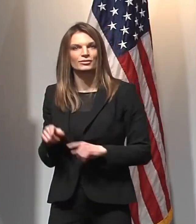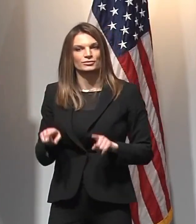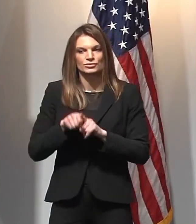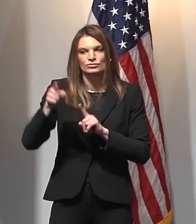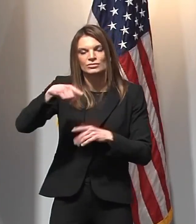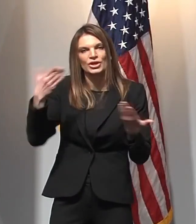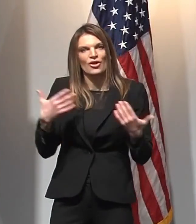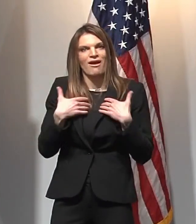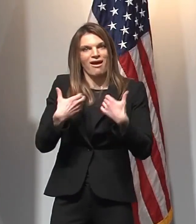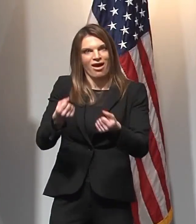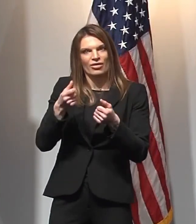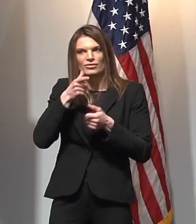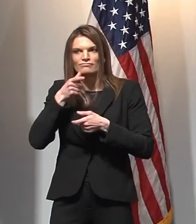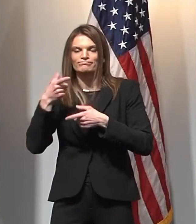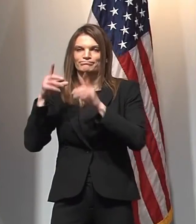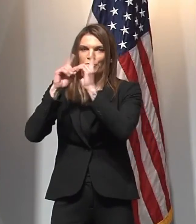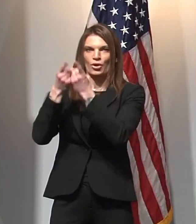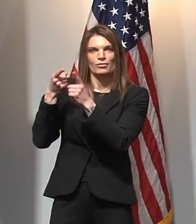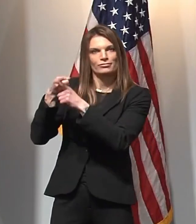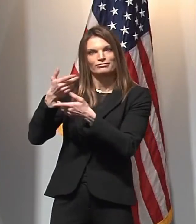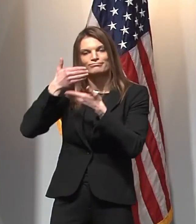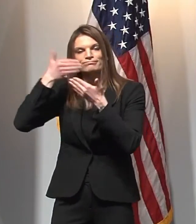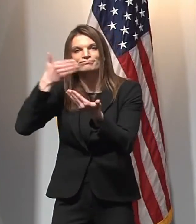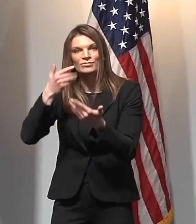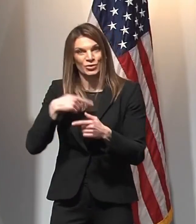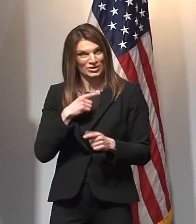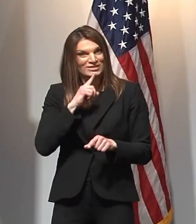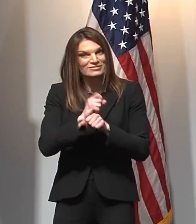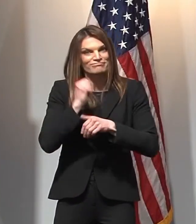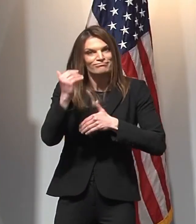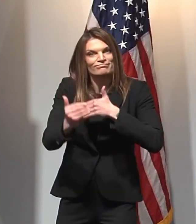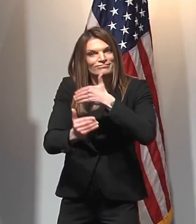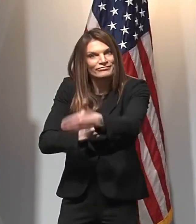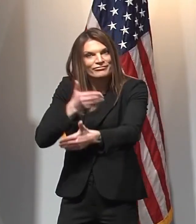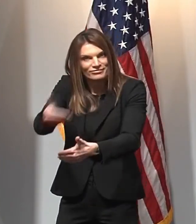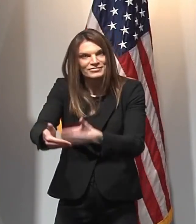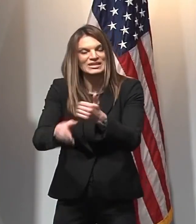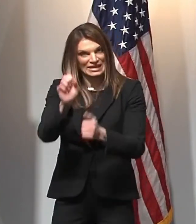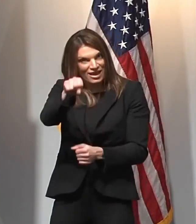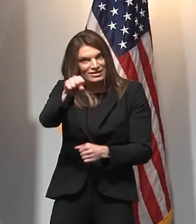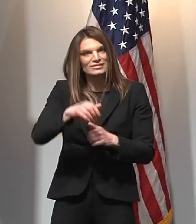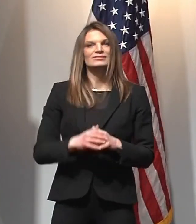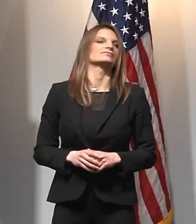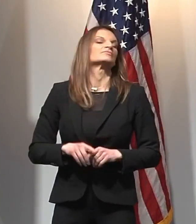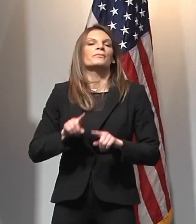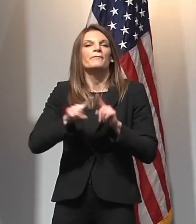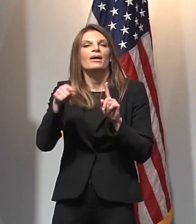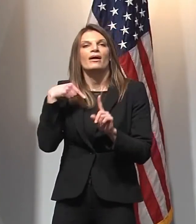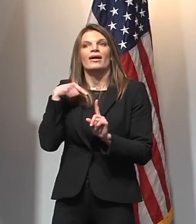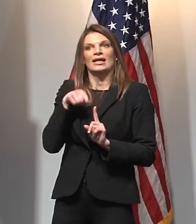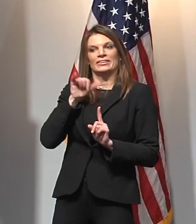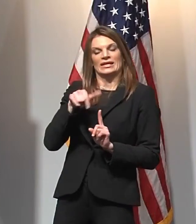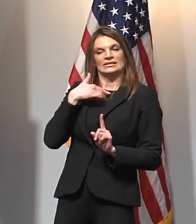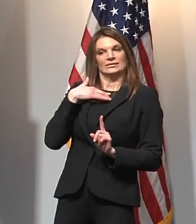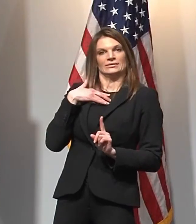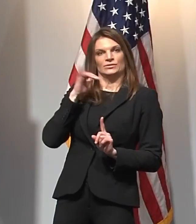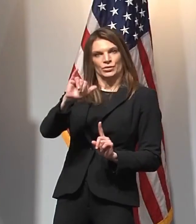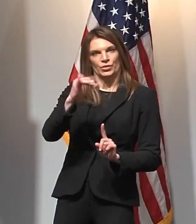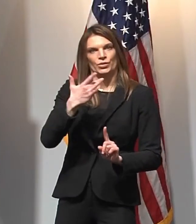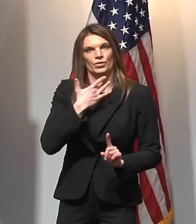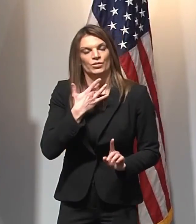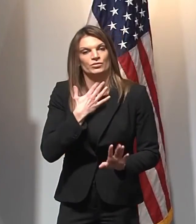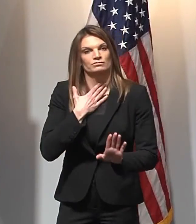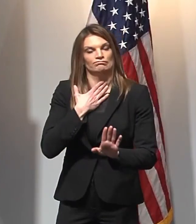are really moving swiftly. But the big unknown factor here is, can